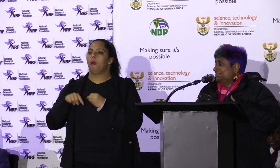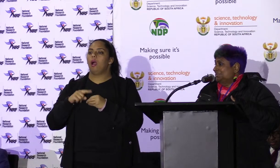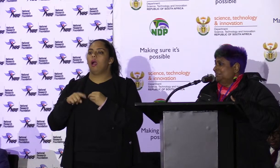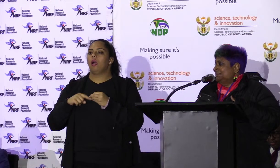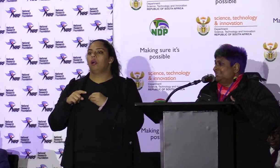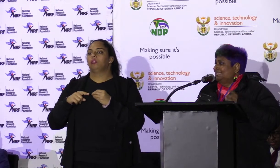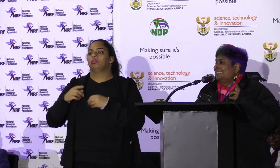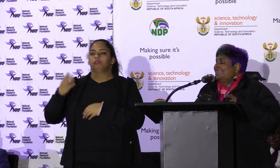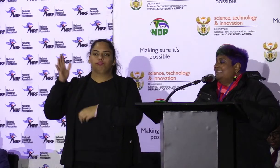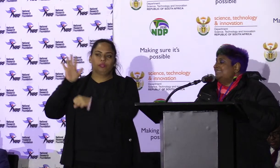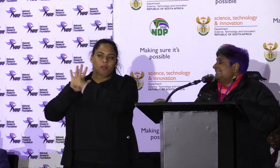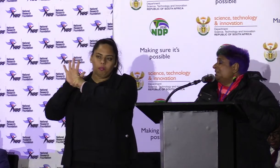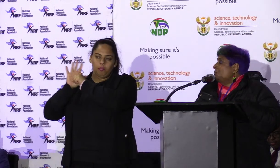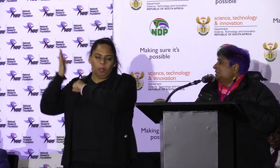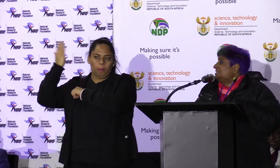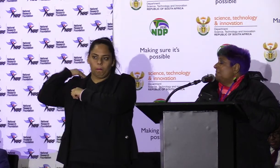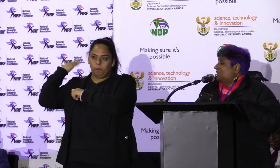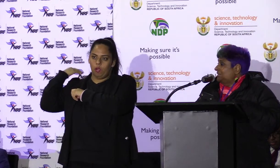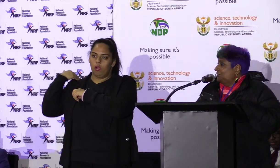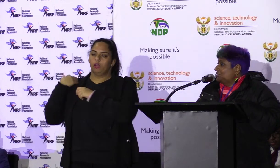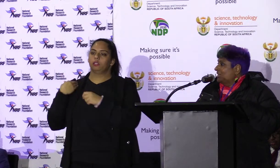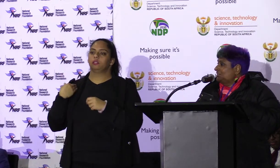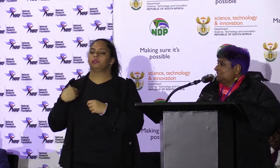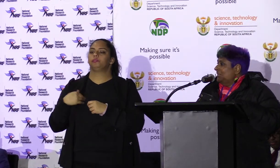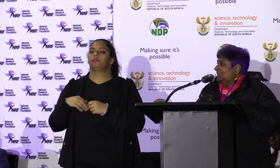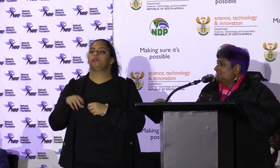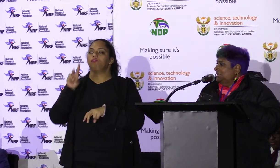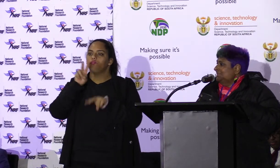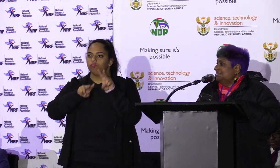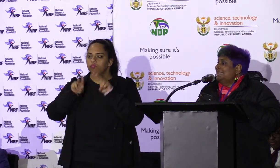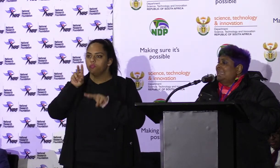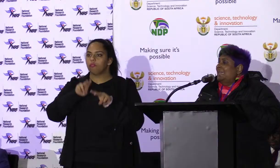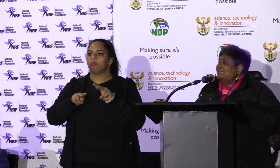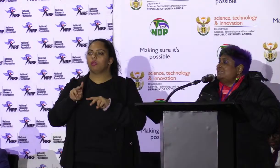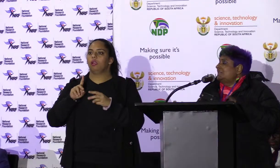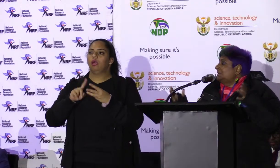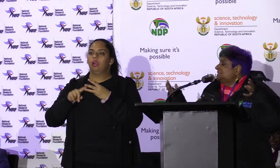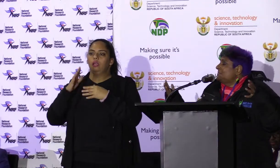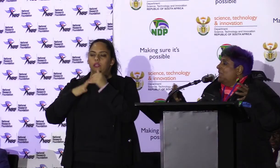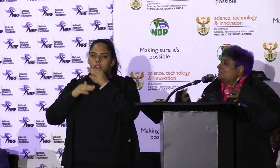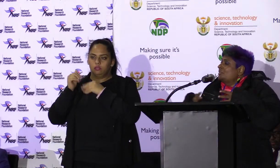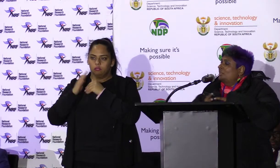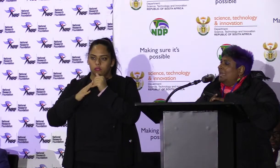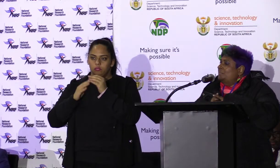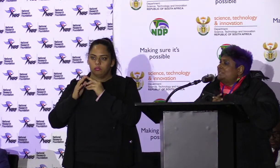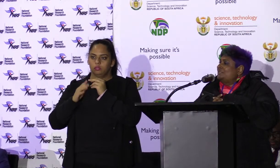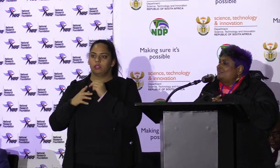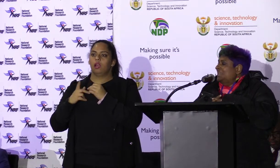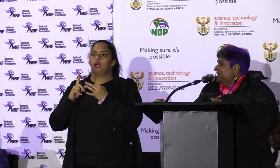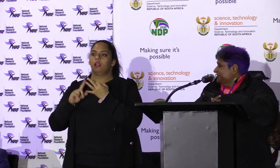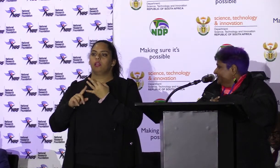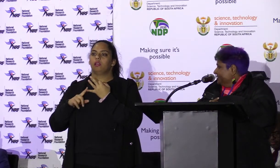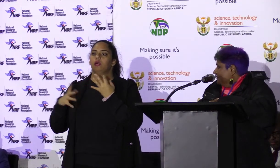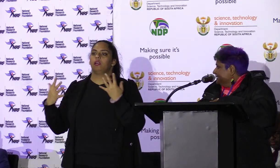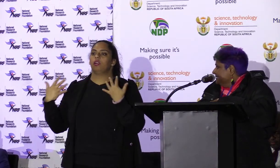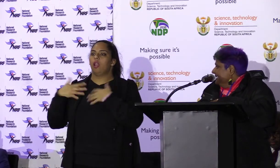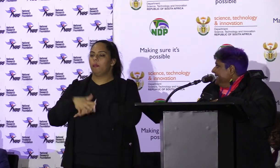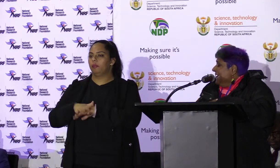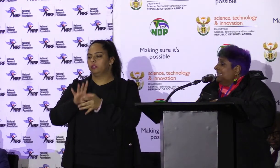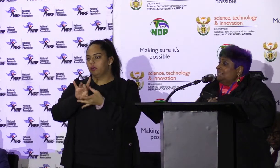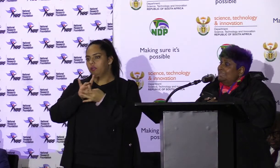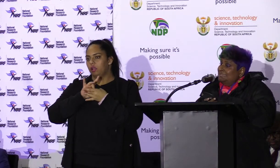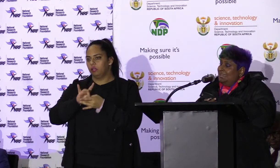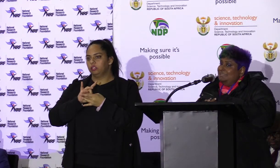indigenous narratives. The second one is about infrastructure development. And the third is about the collaborative